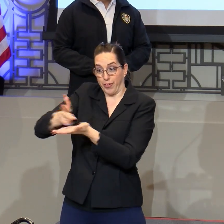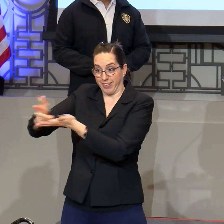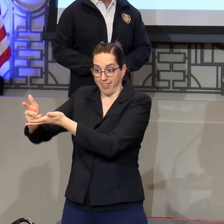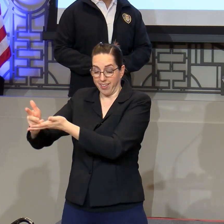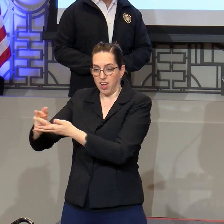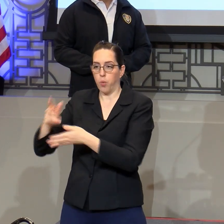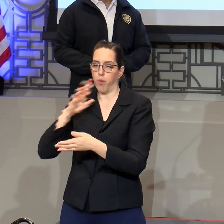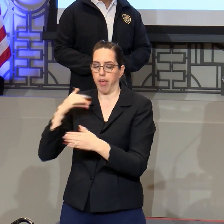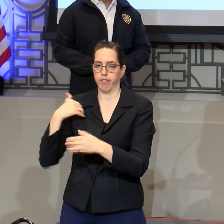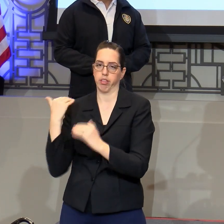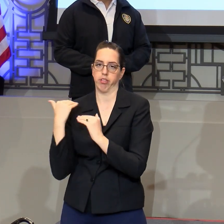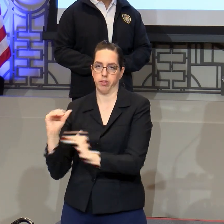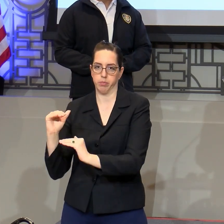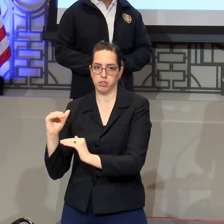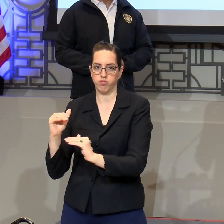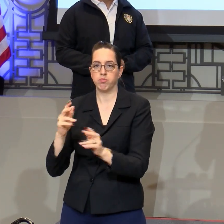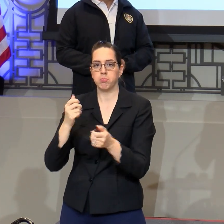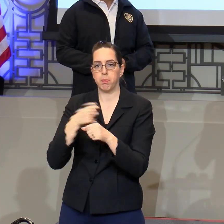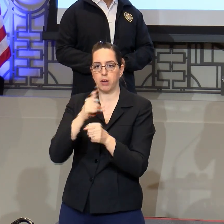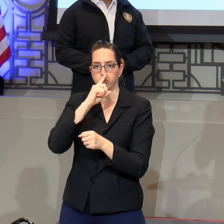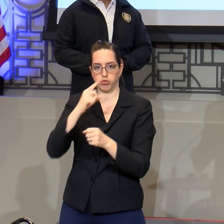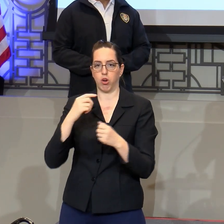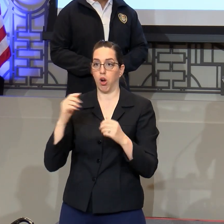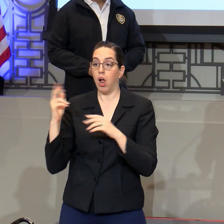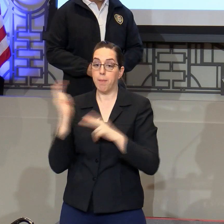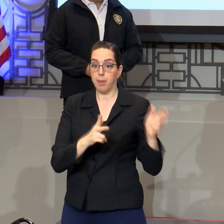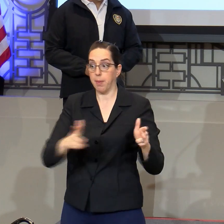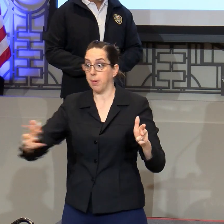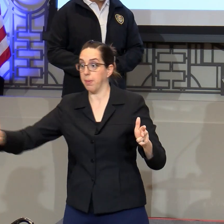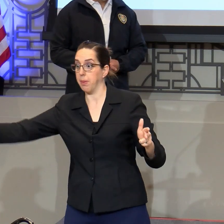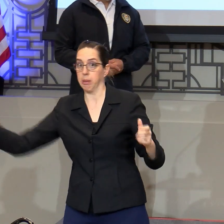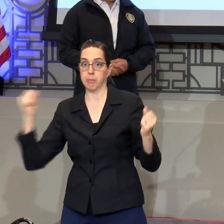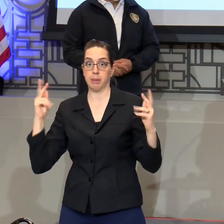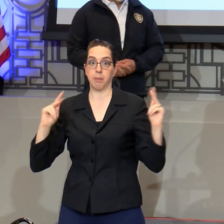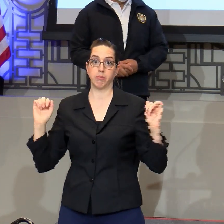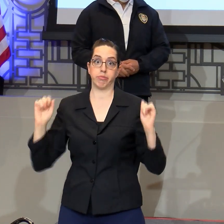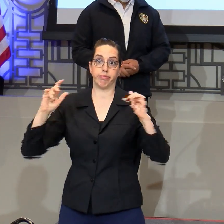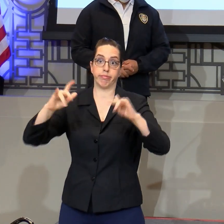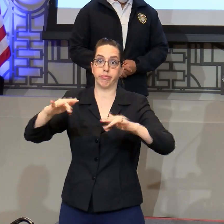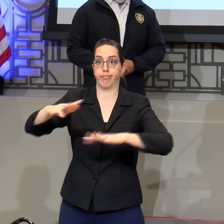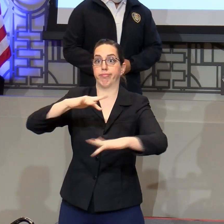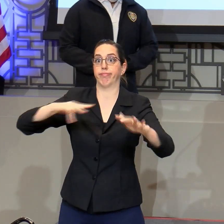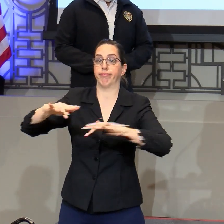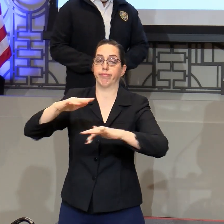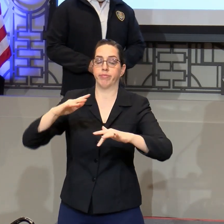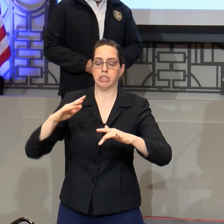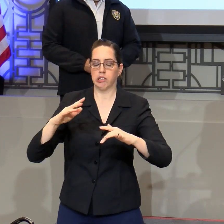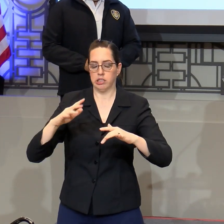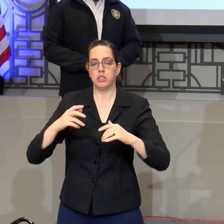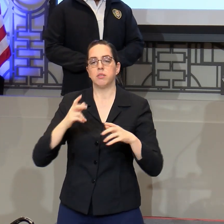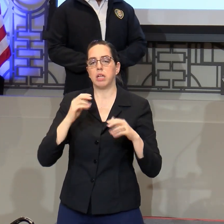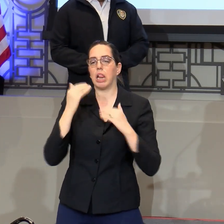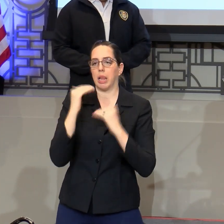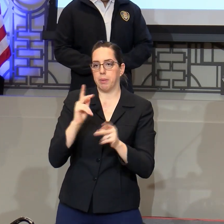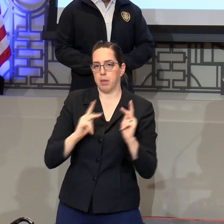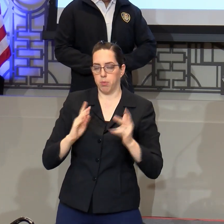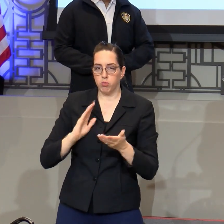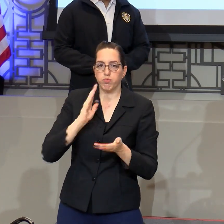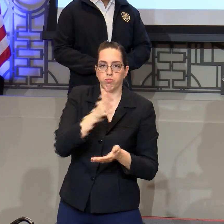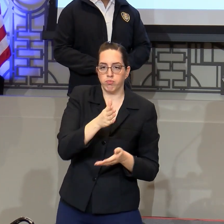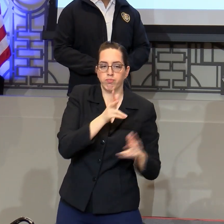again, we want to make sure that we're engaging in social distancing, and we'll continue to employ the same measures that